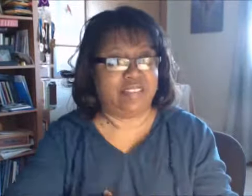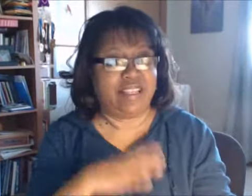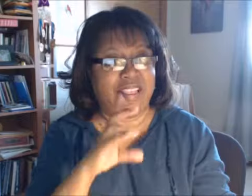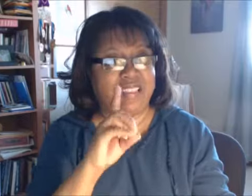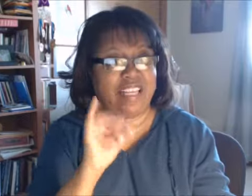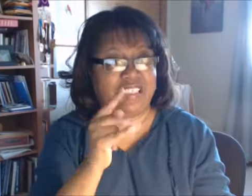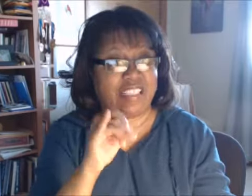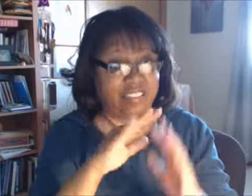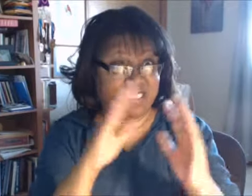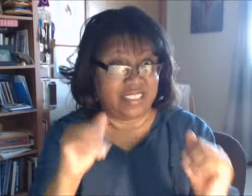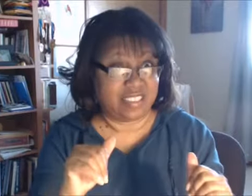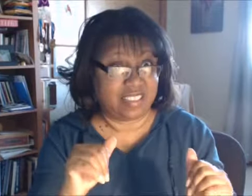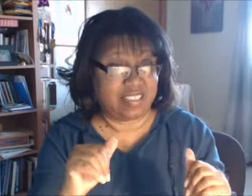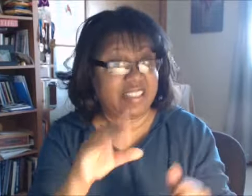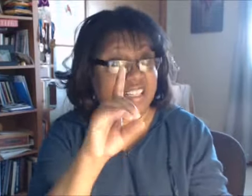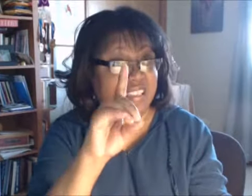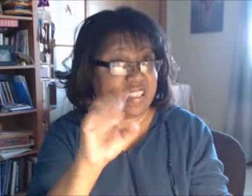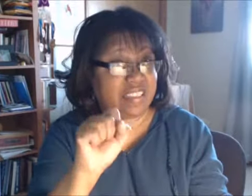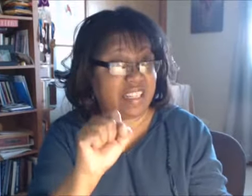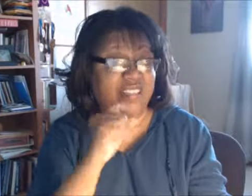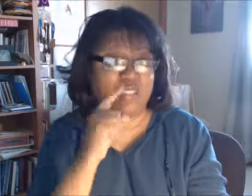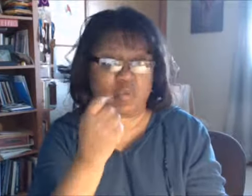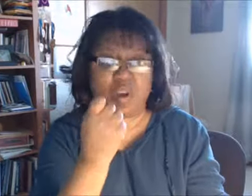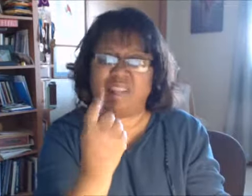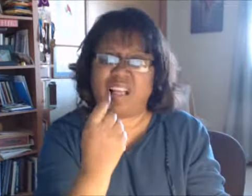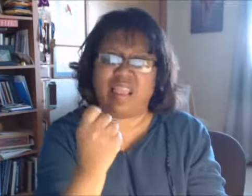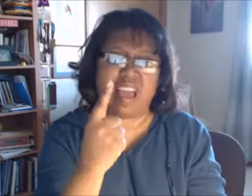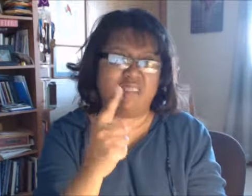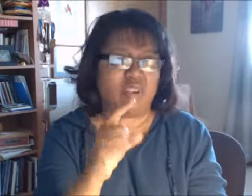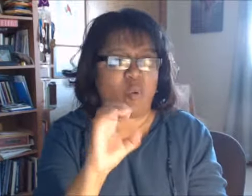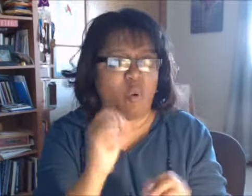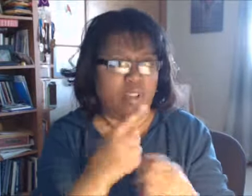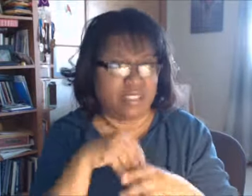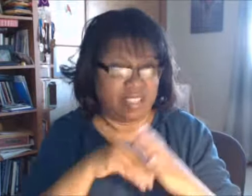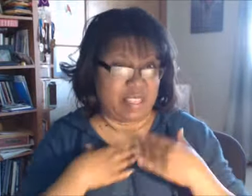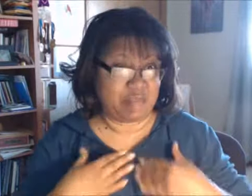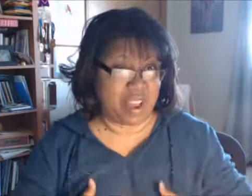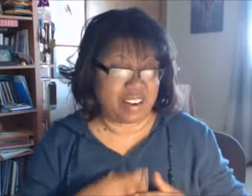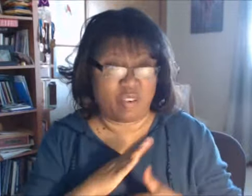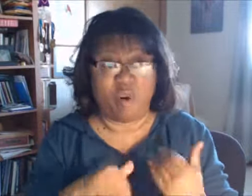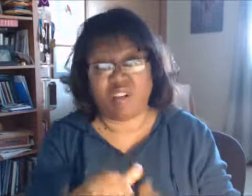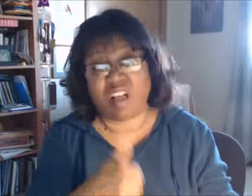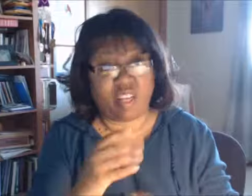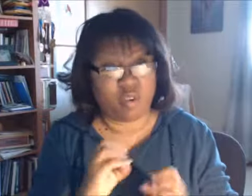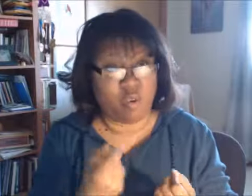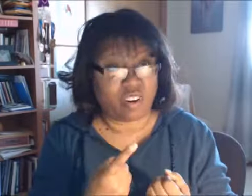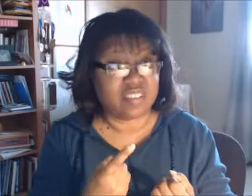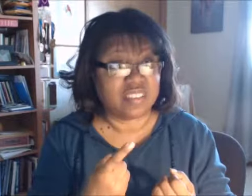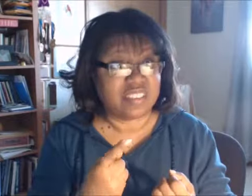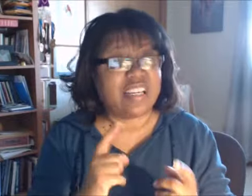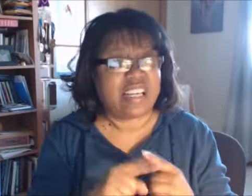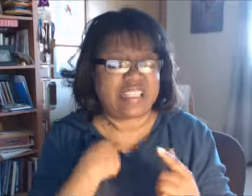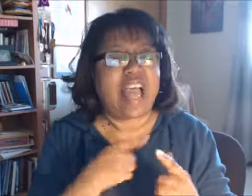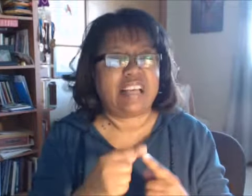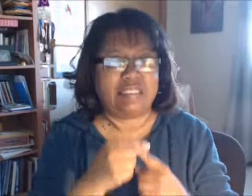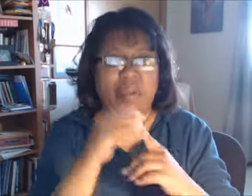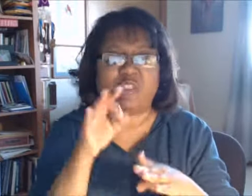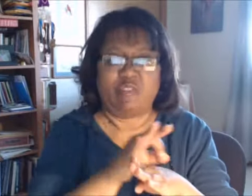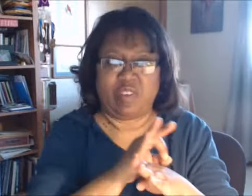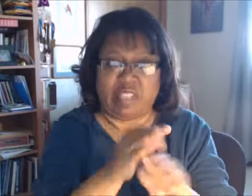The digestive system is one of 11 major organ systems in the body, and like all other organ systems, it does have special functions on its own, but